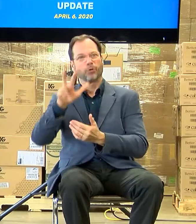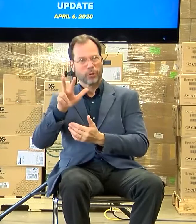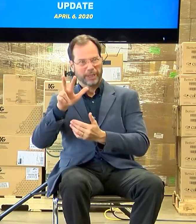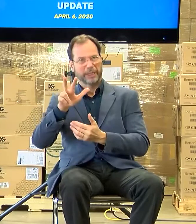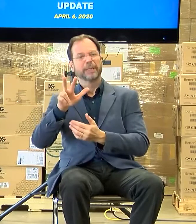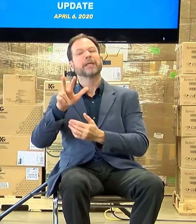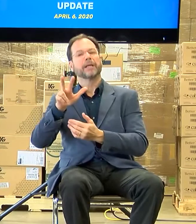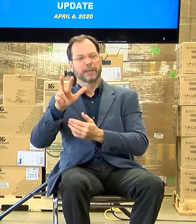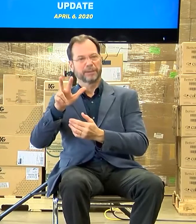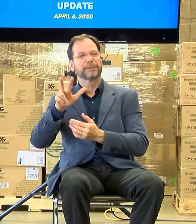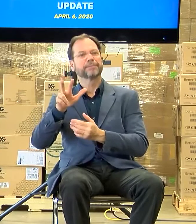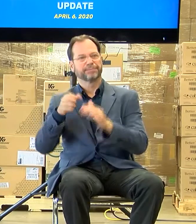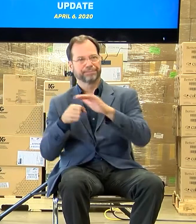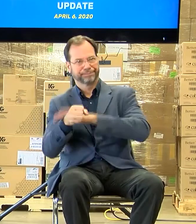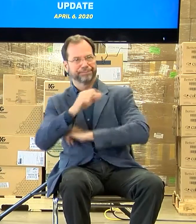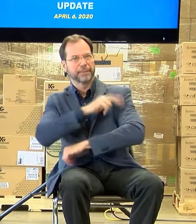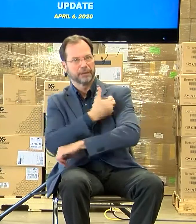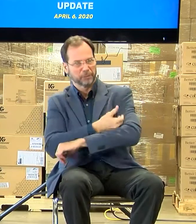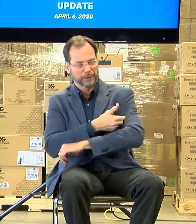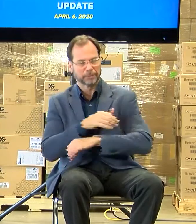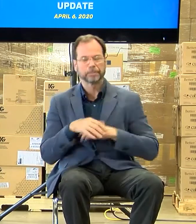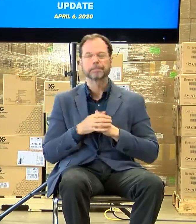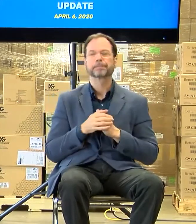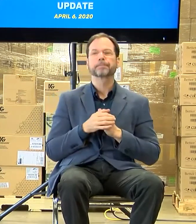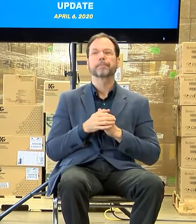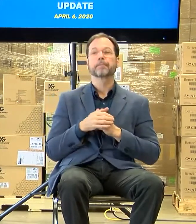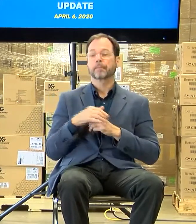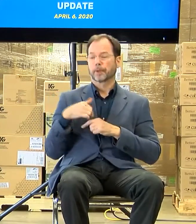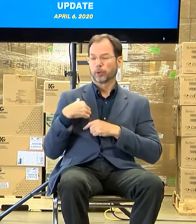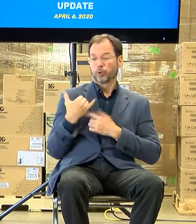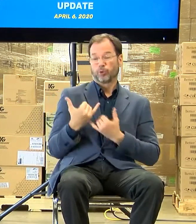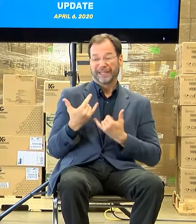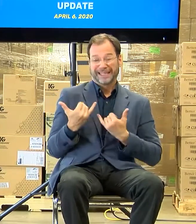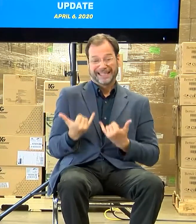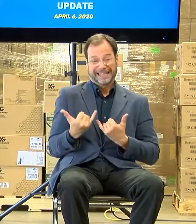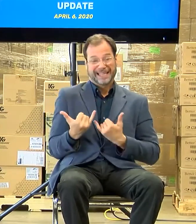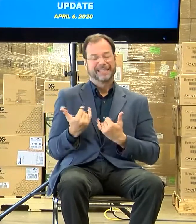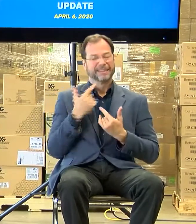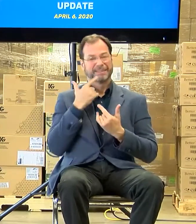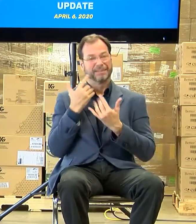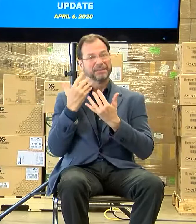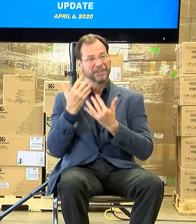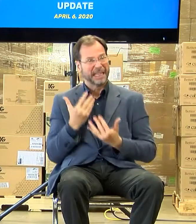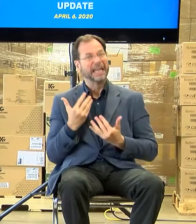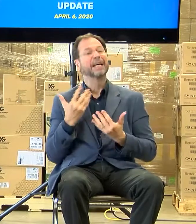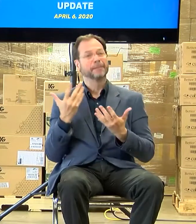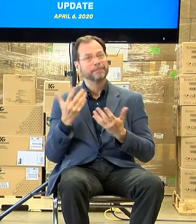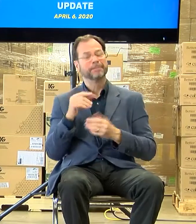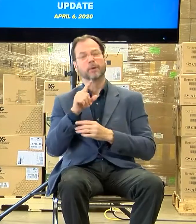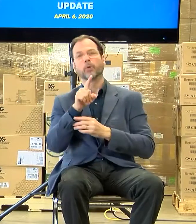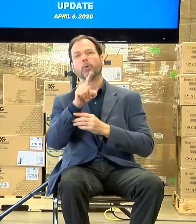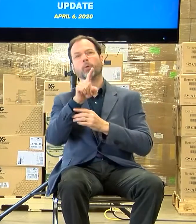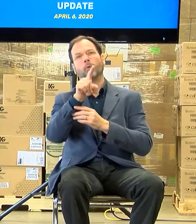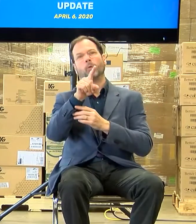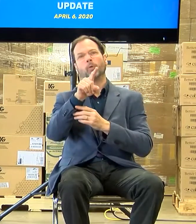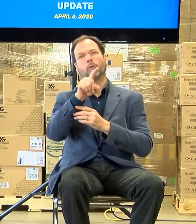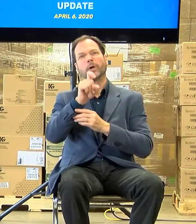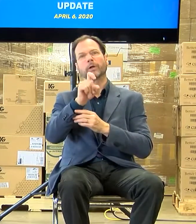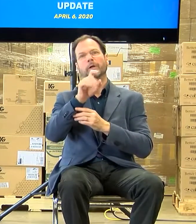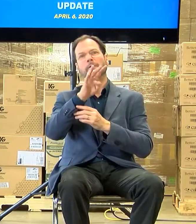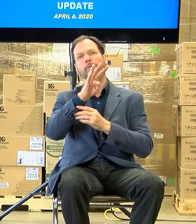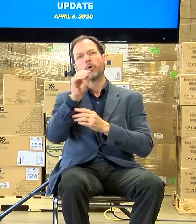1,153 of those individuals. And as of today, unfortunately, there have been